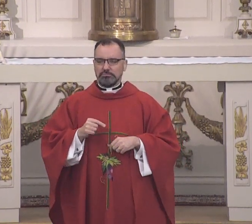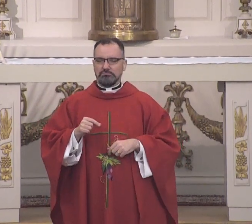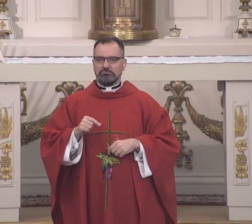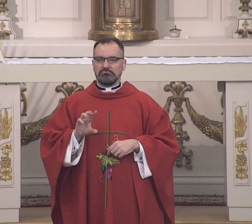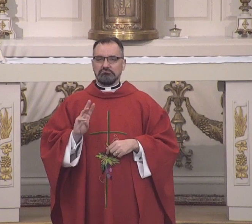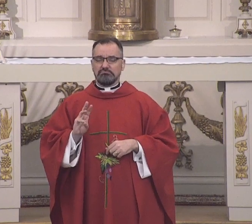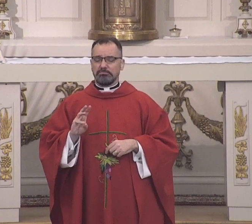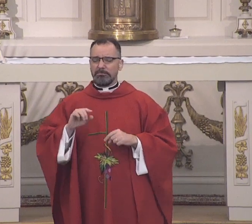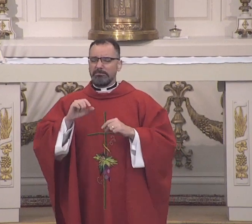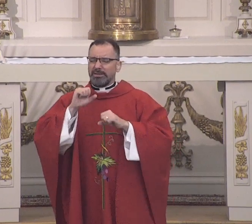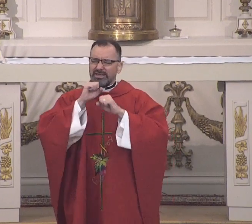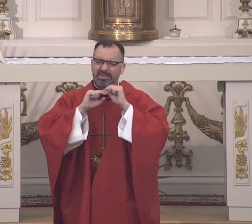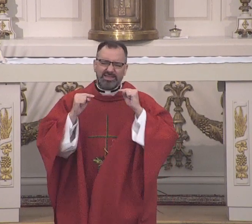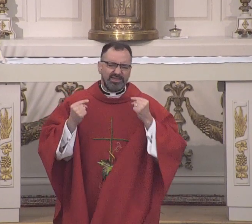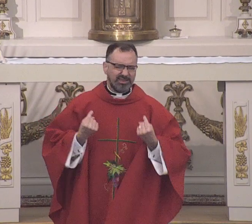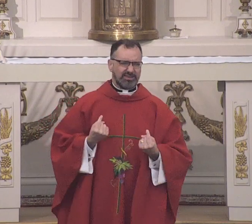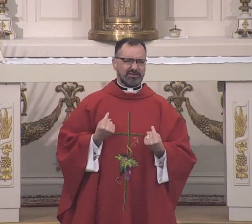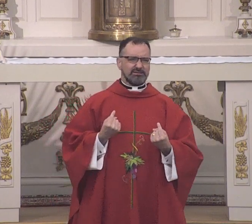injury,